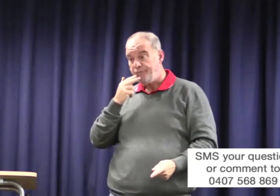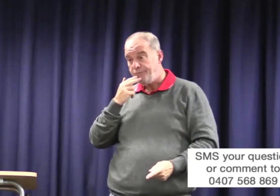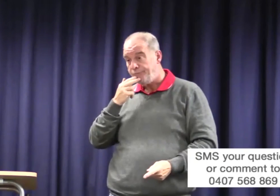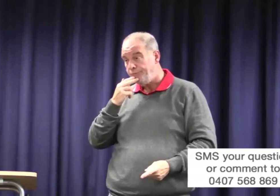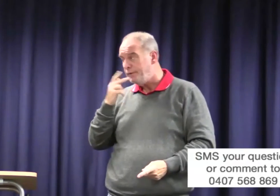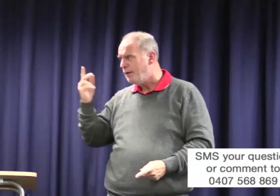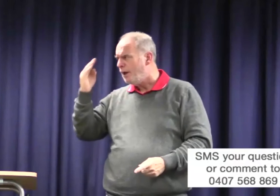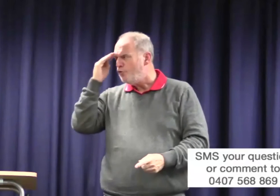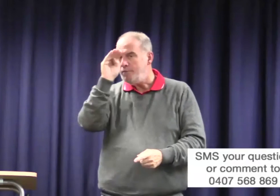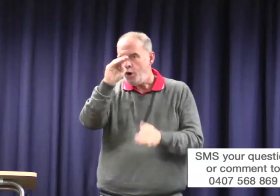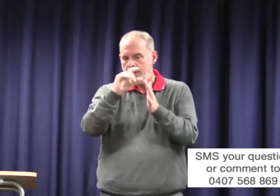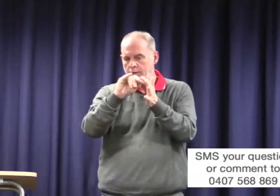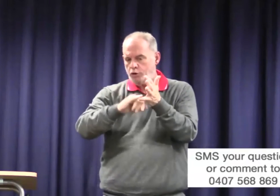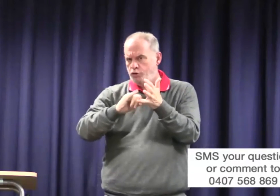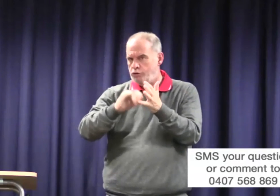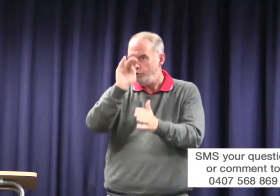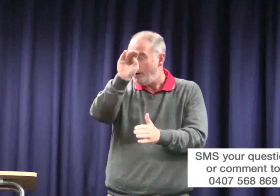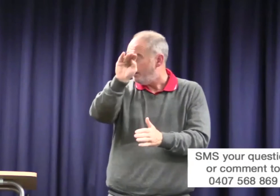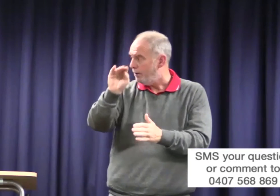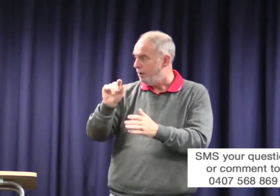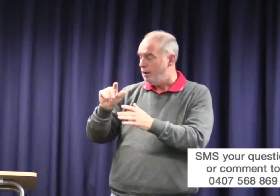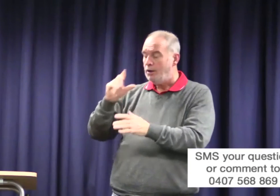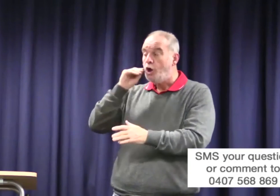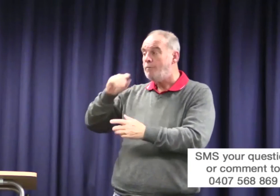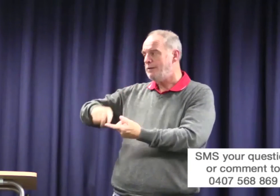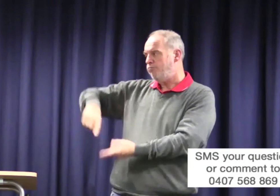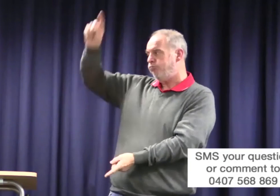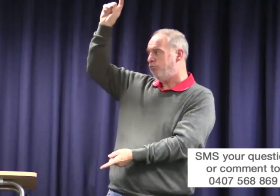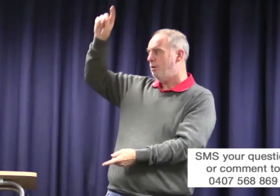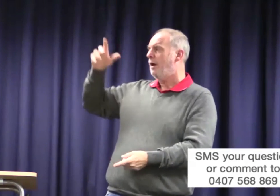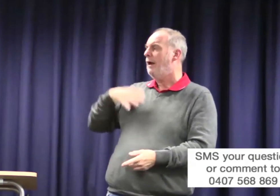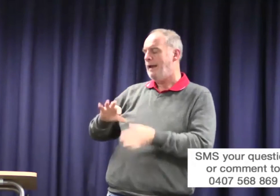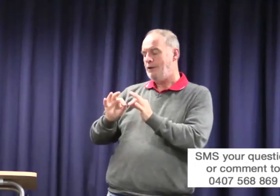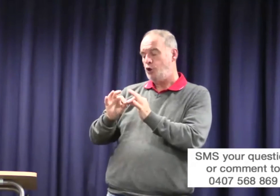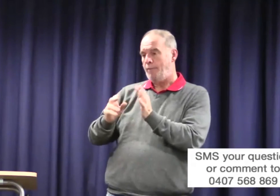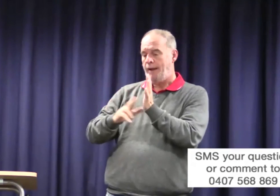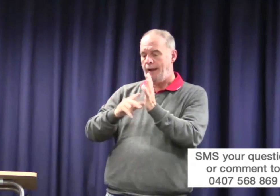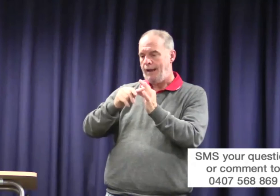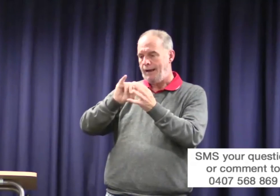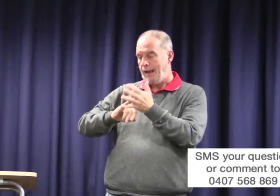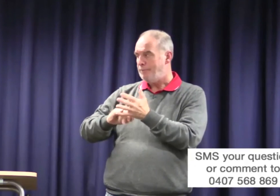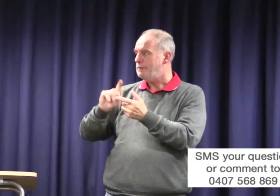and I know that there are many deaf people who have diabetes. Let's remind DSS that